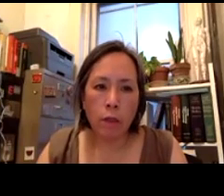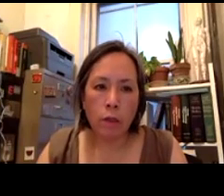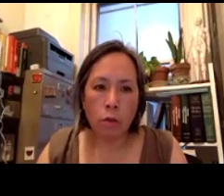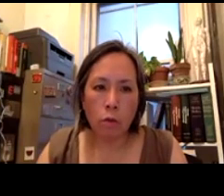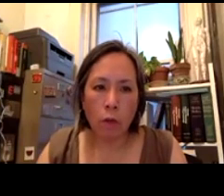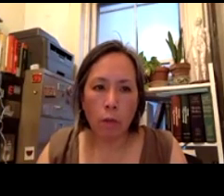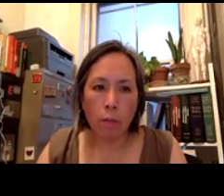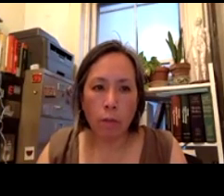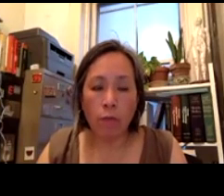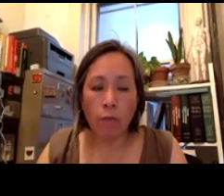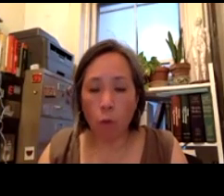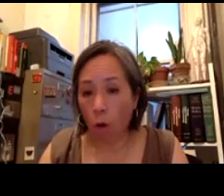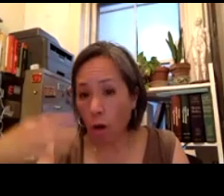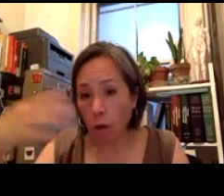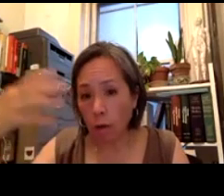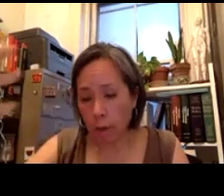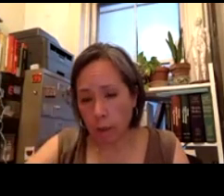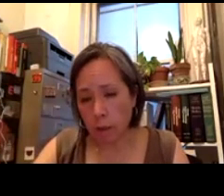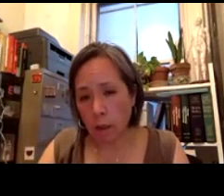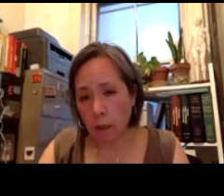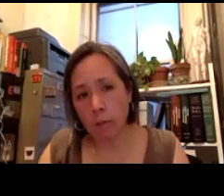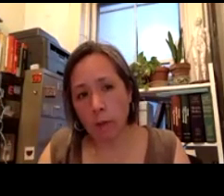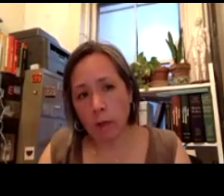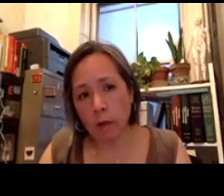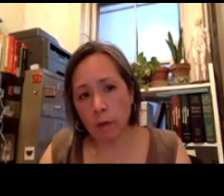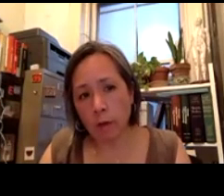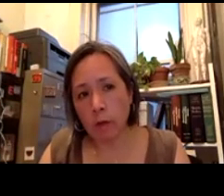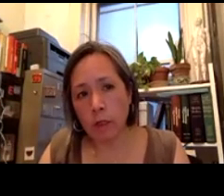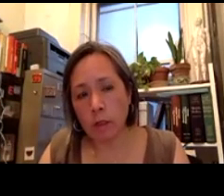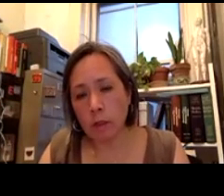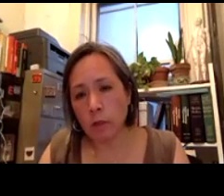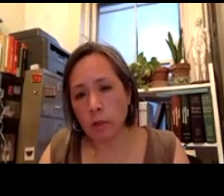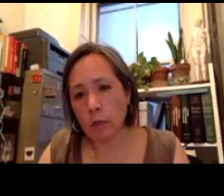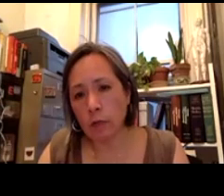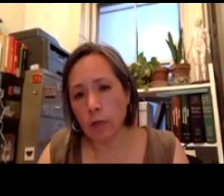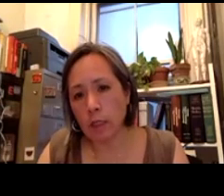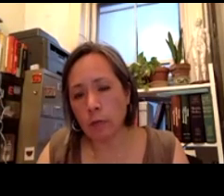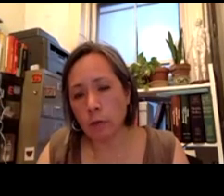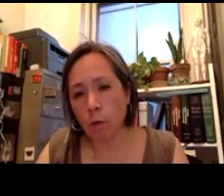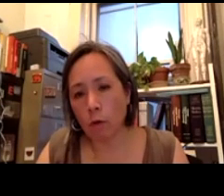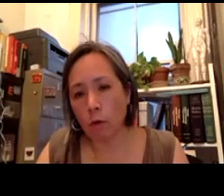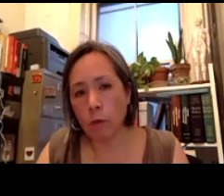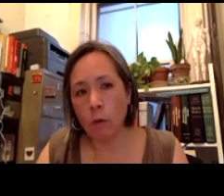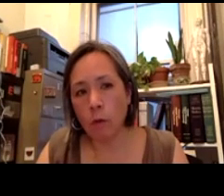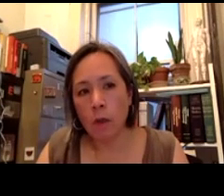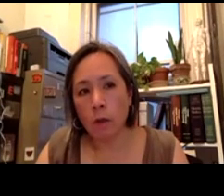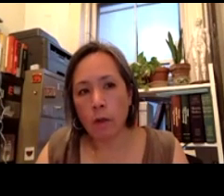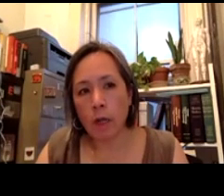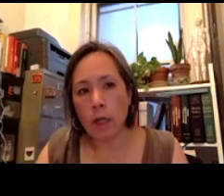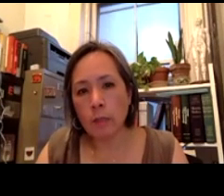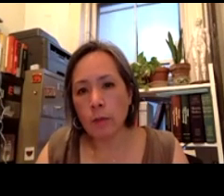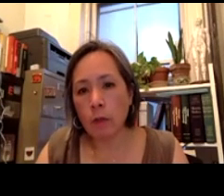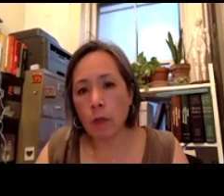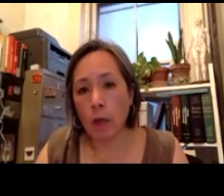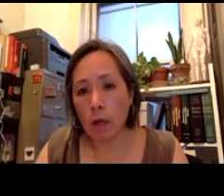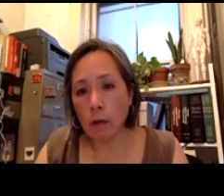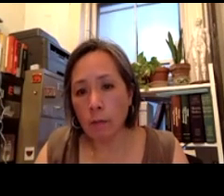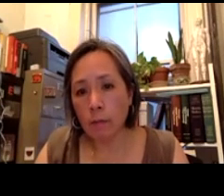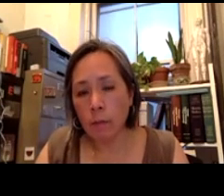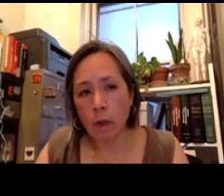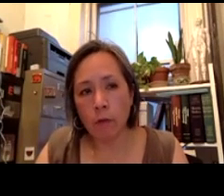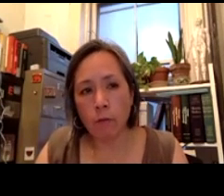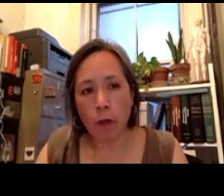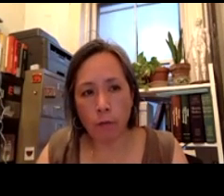then run into, before all of this, and in the foundations of Chinese philosophy and worldview, are the concepts of